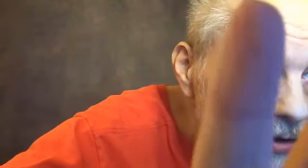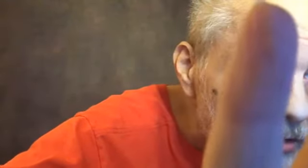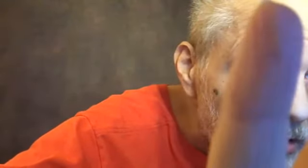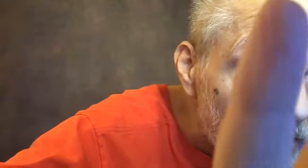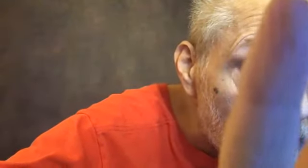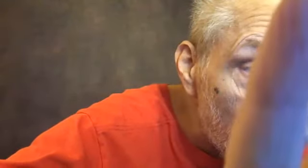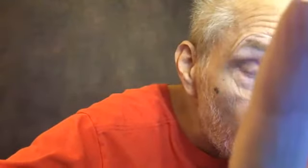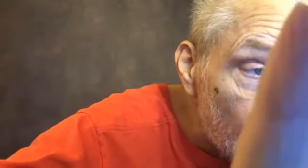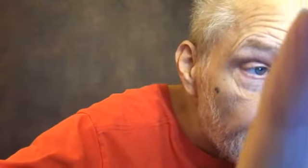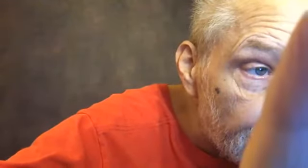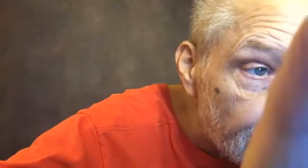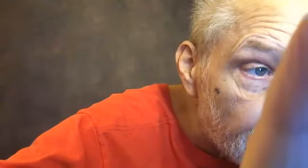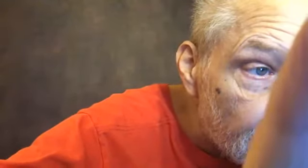the religion?